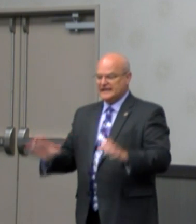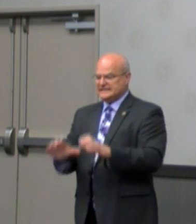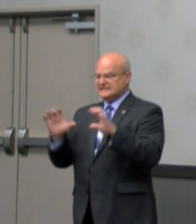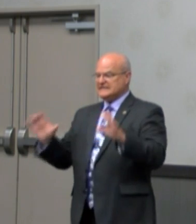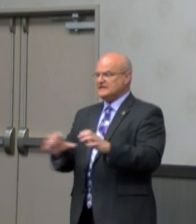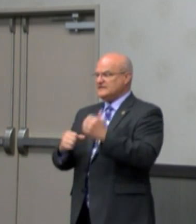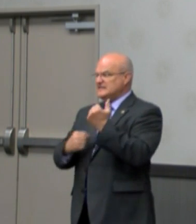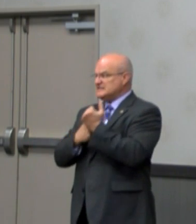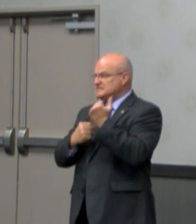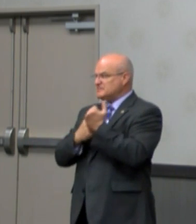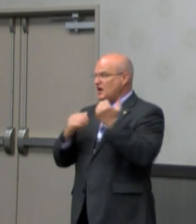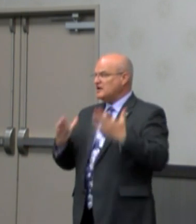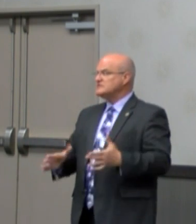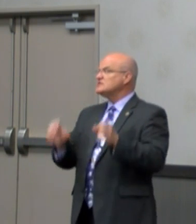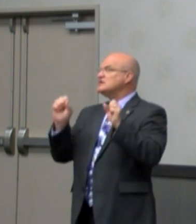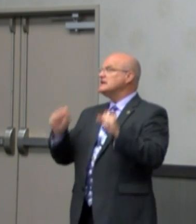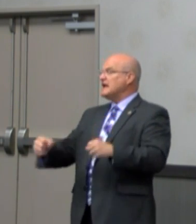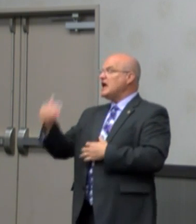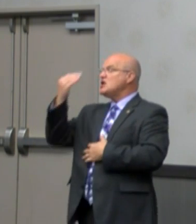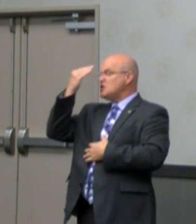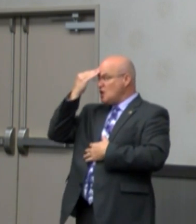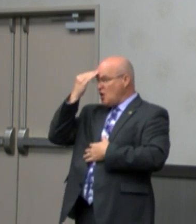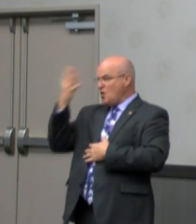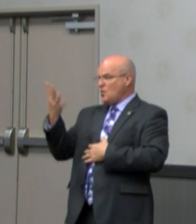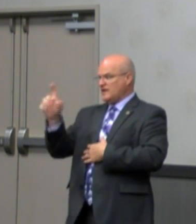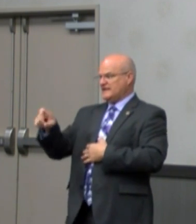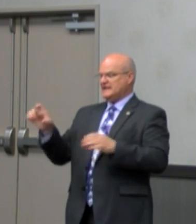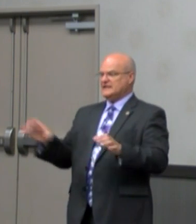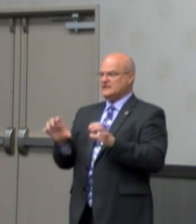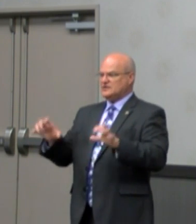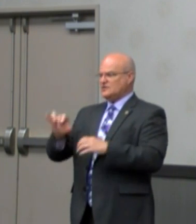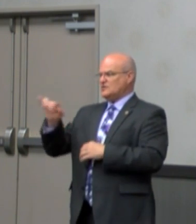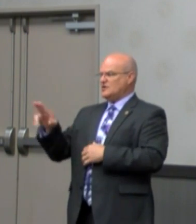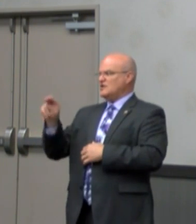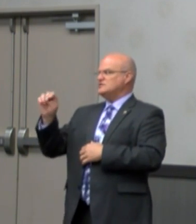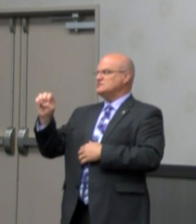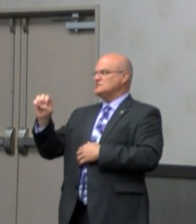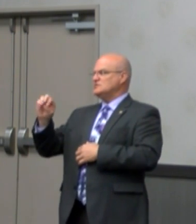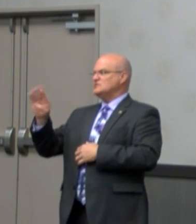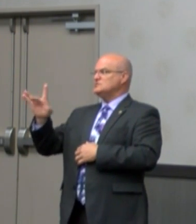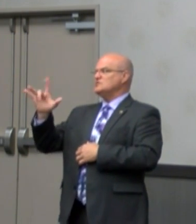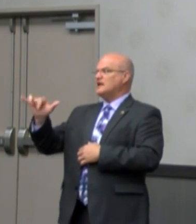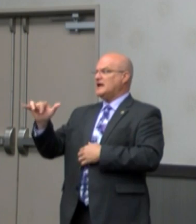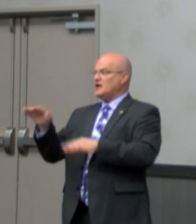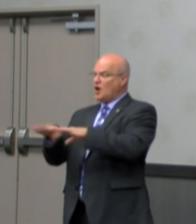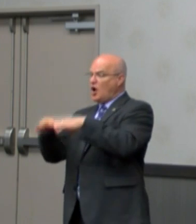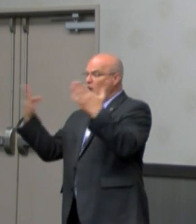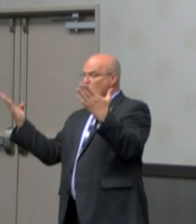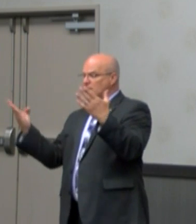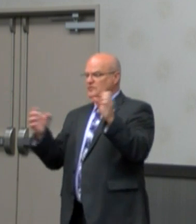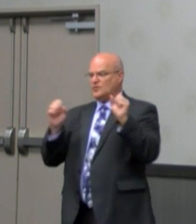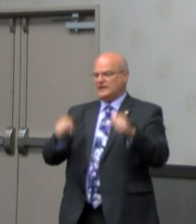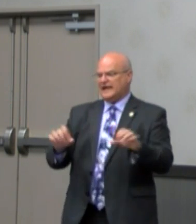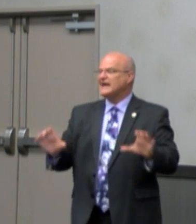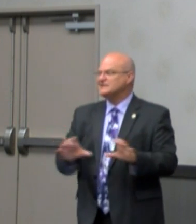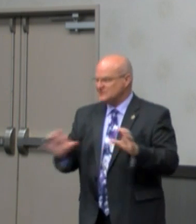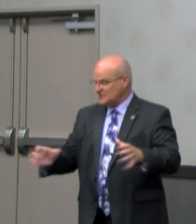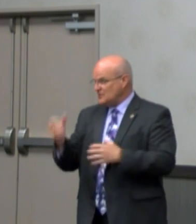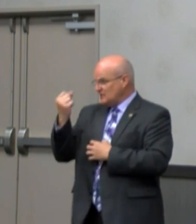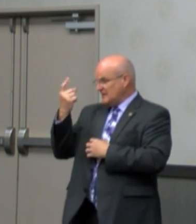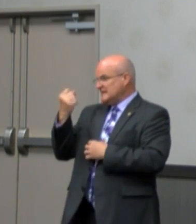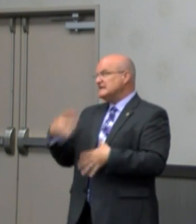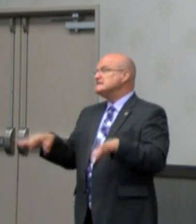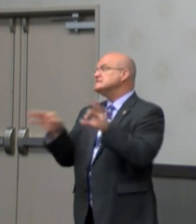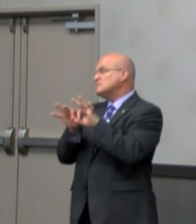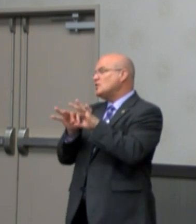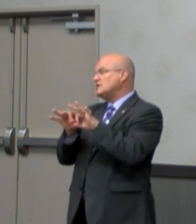activity sponsors can know what they need to do in June and July, what will be open, what we can do. Realize how